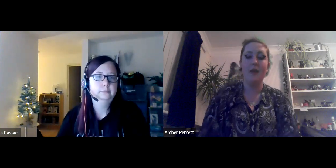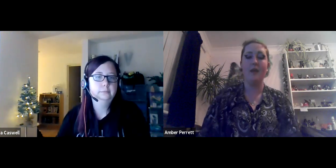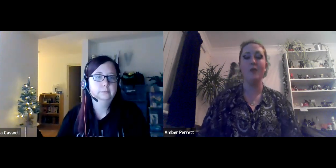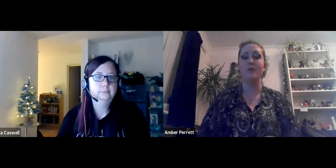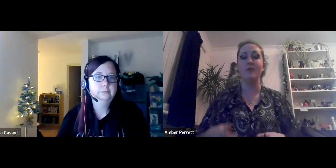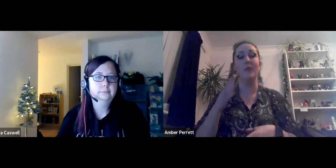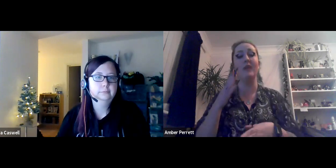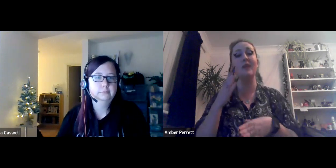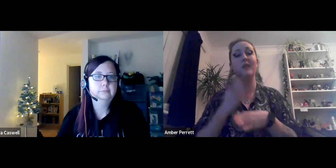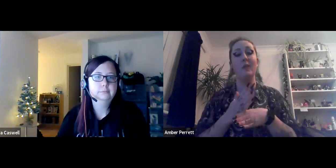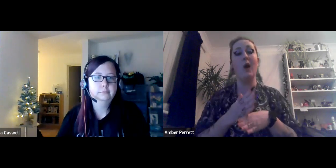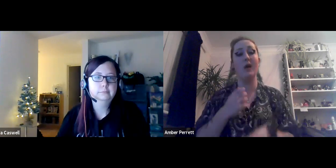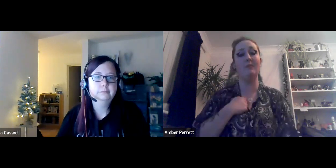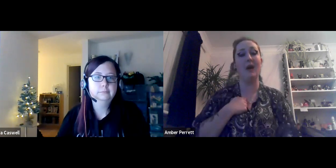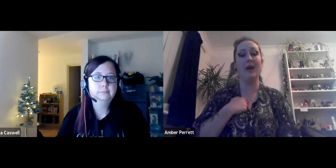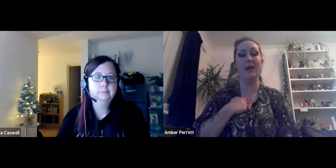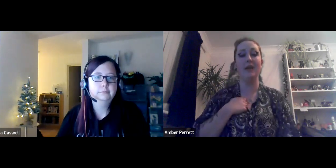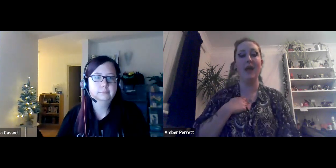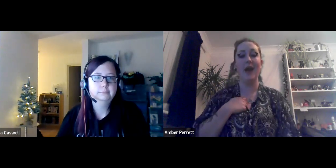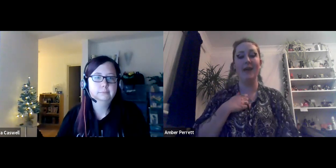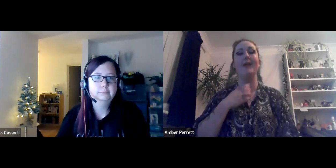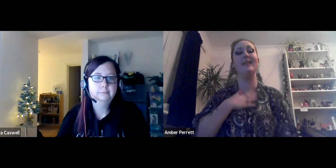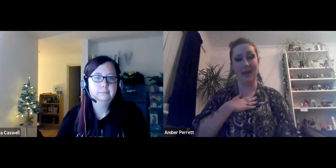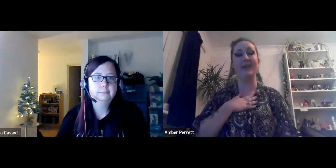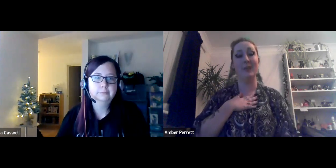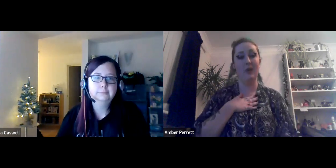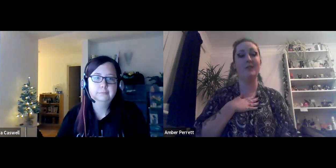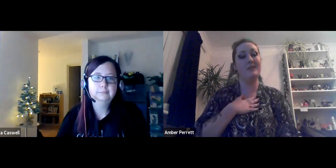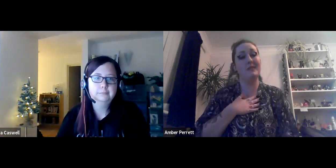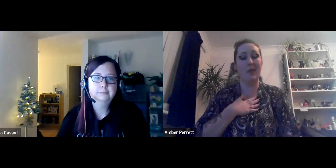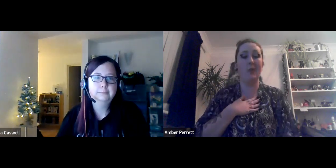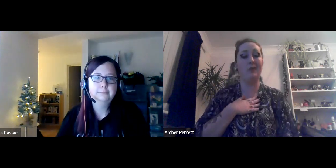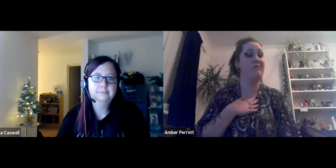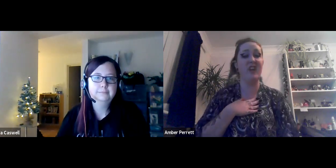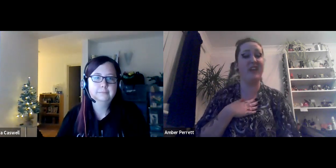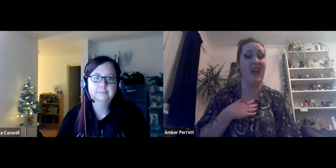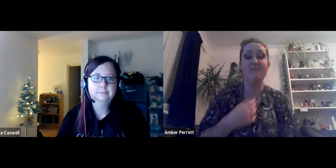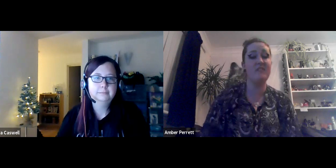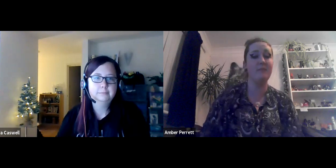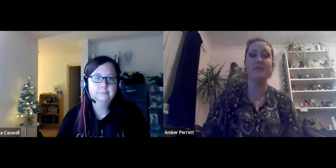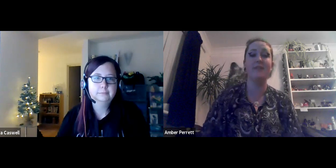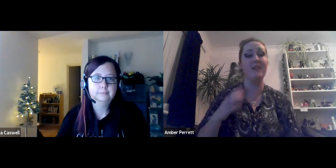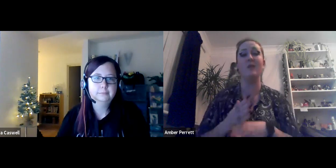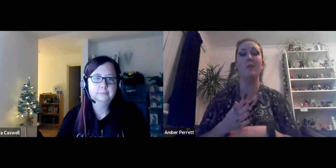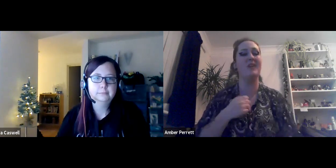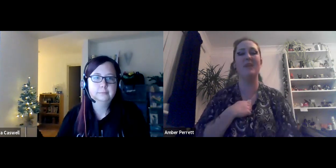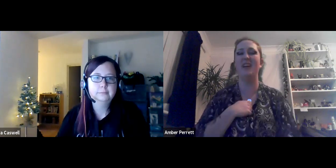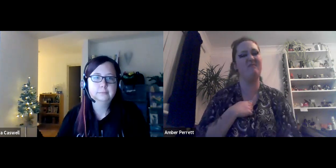And I would respond with work, mine, and I'd either like nod or shake your head. Simple as that. So work me, nah,